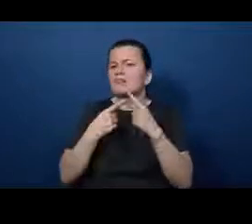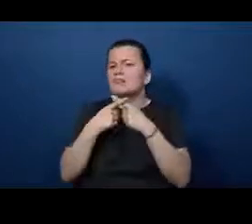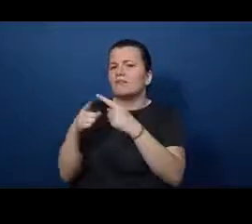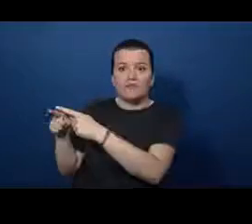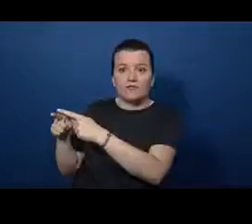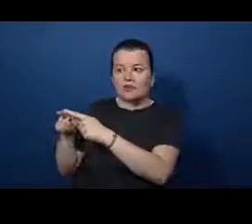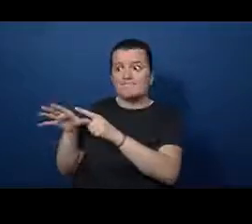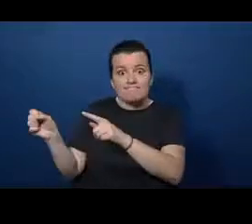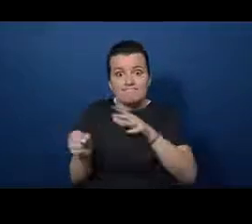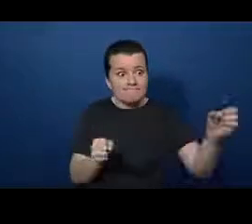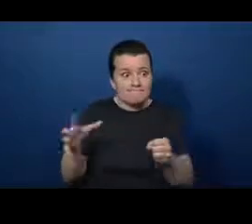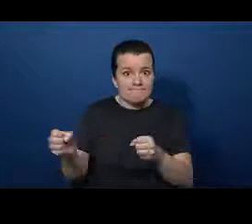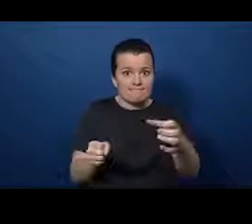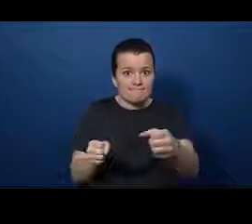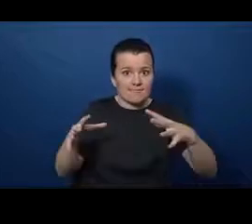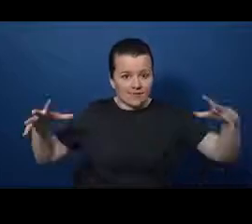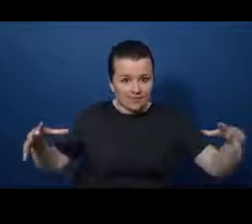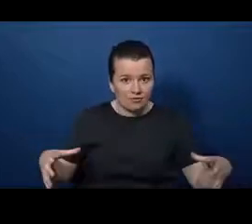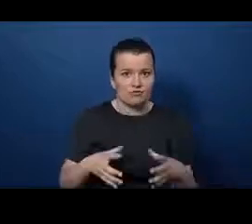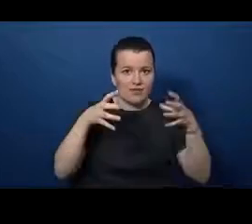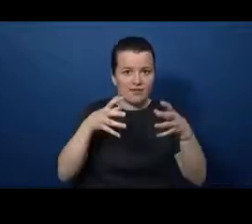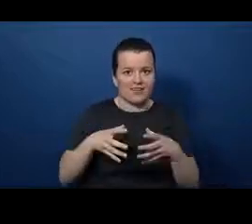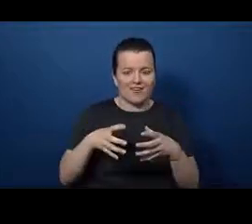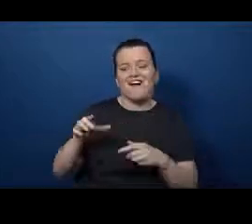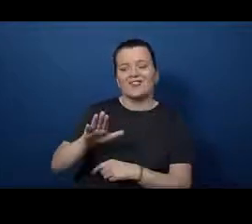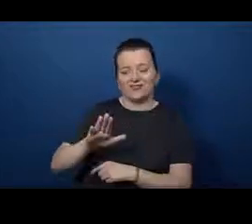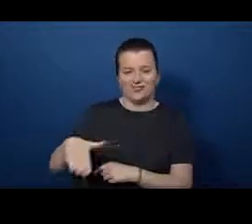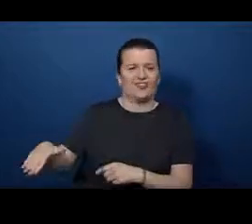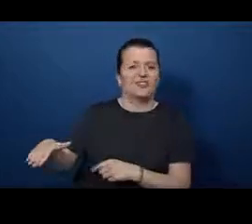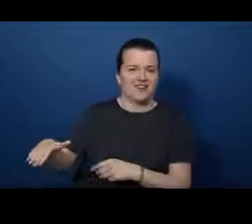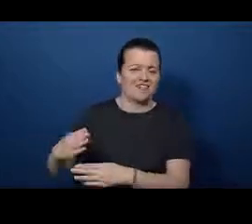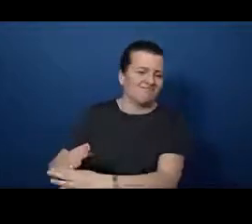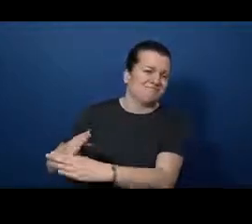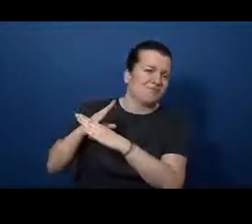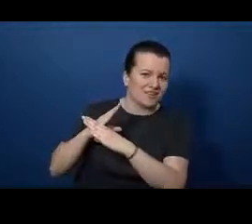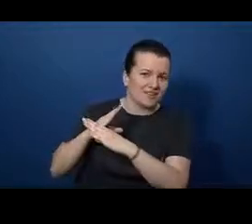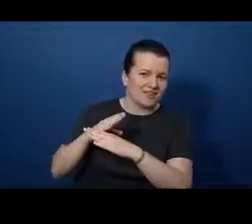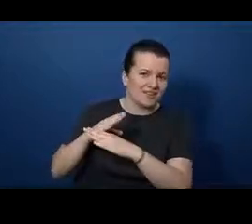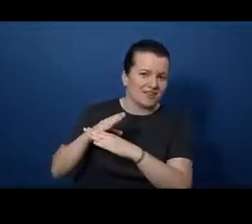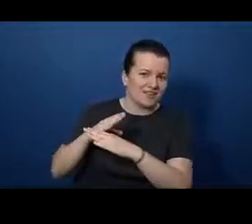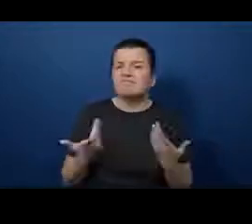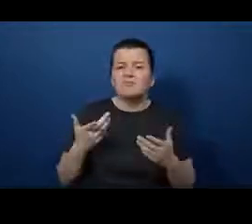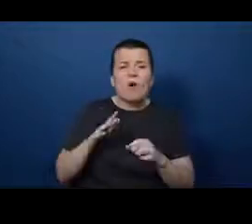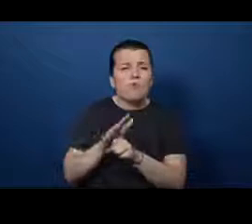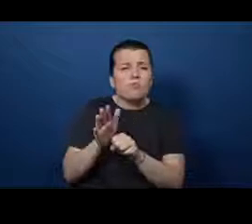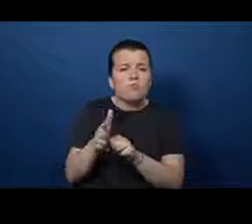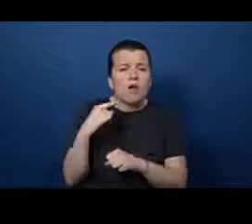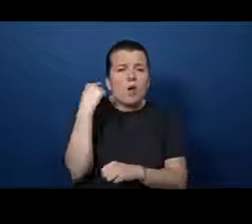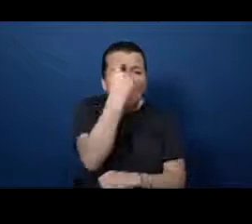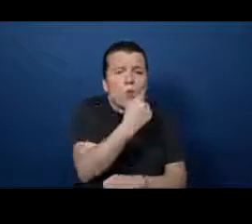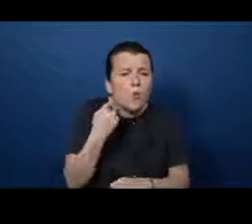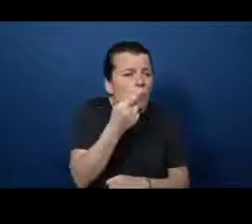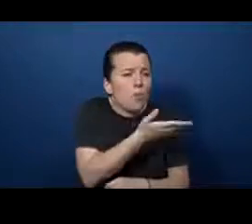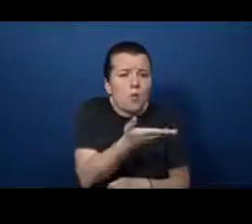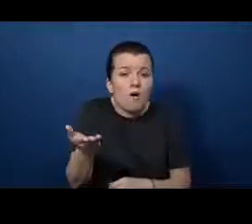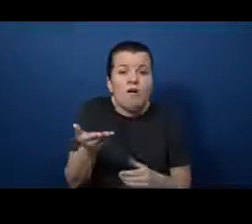And as we all know, anyone can be subjected to bullying. But we also know that some